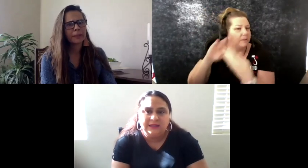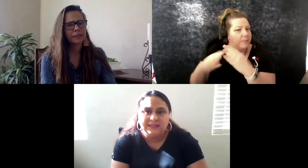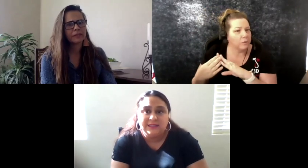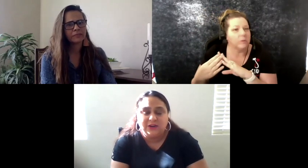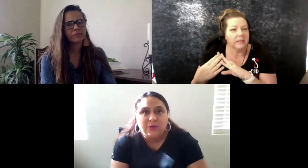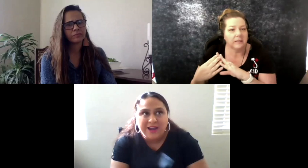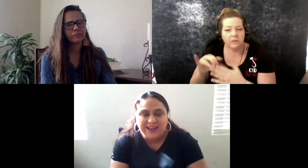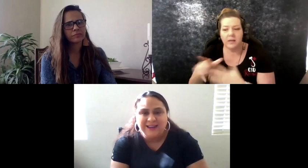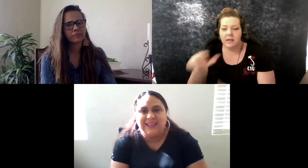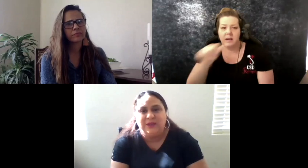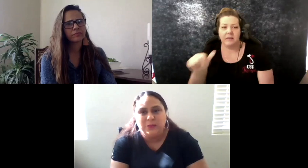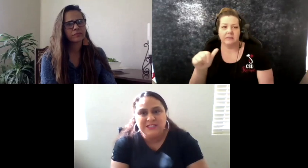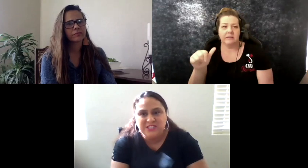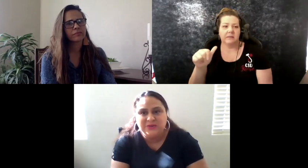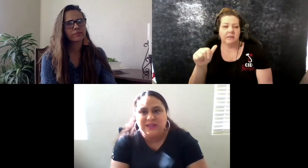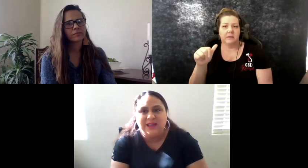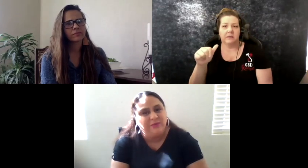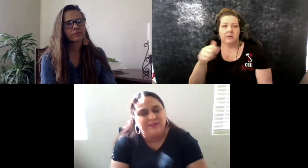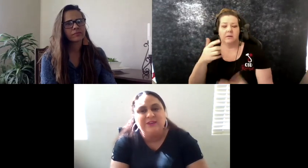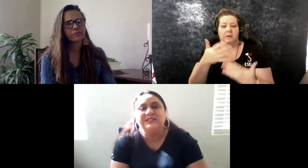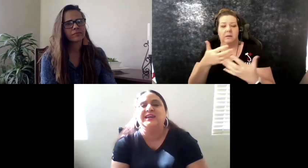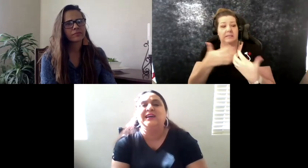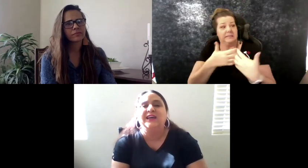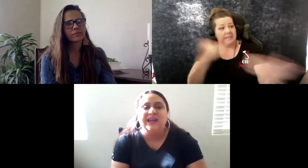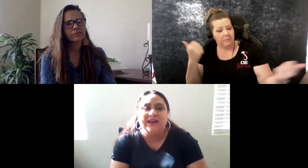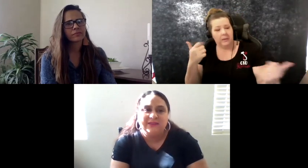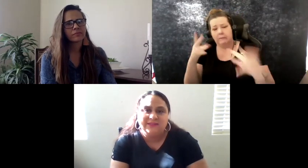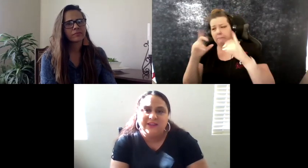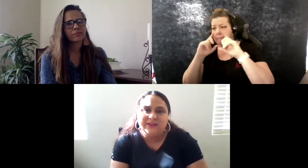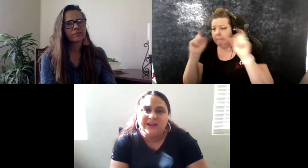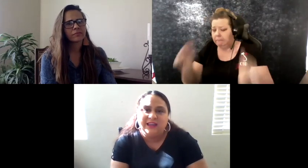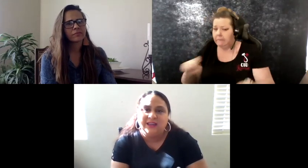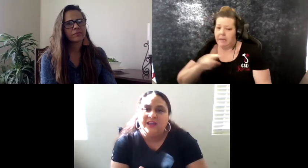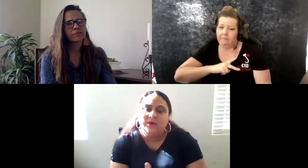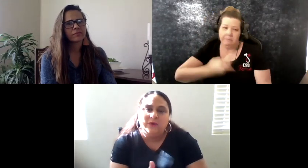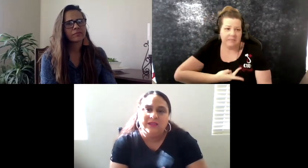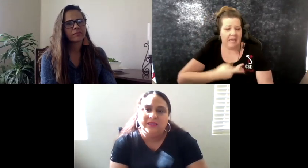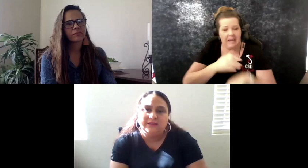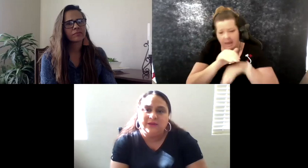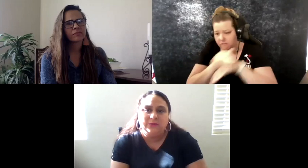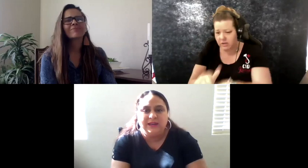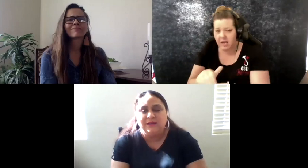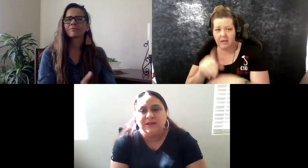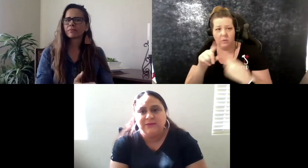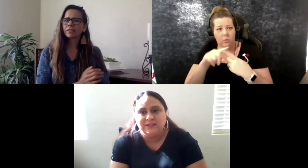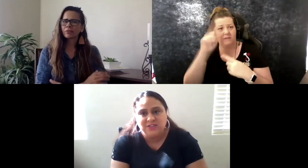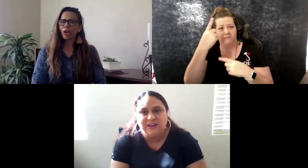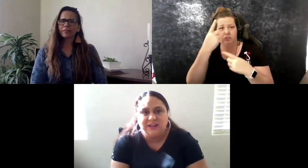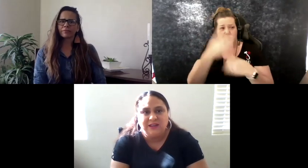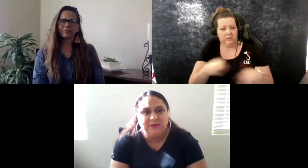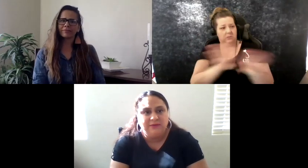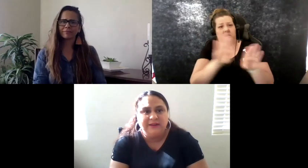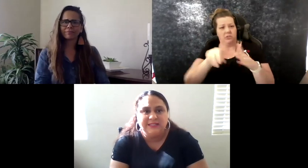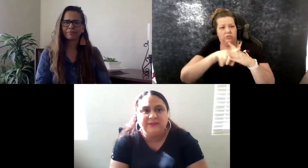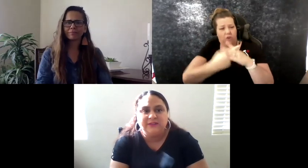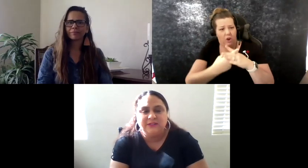that he doesn't cry like he was doing every single day, every single night when this whole pandemic first started.